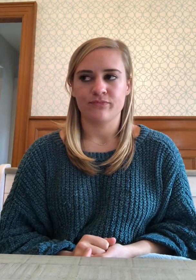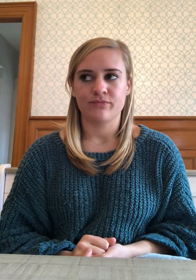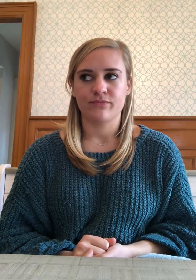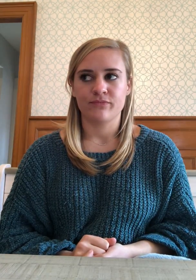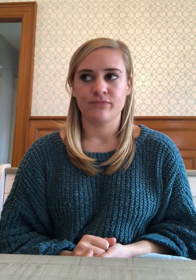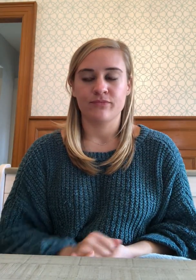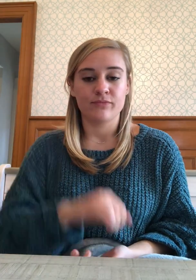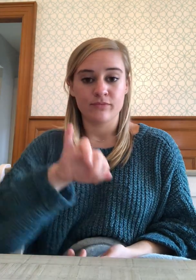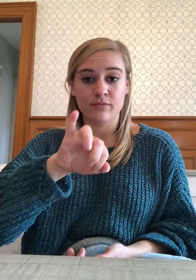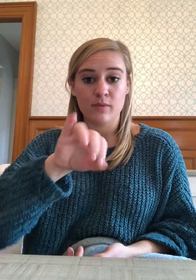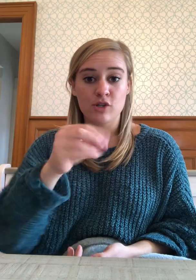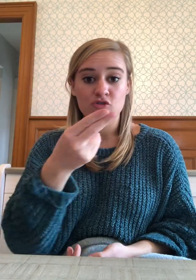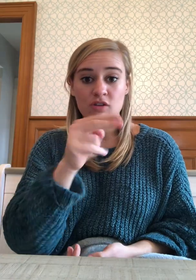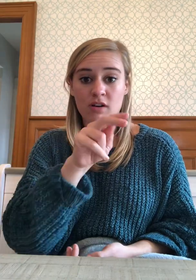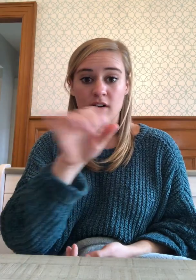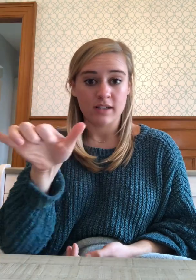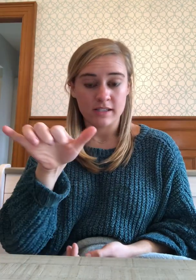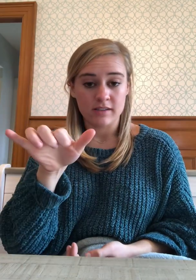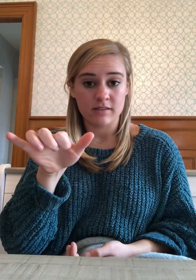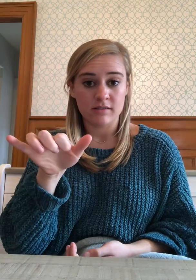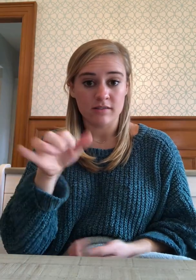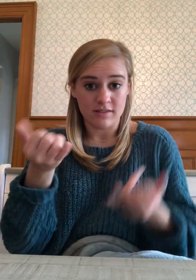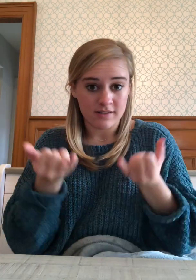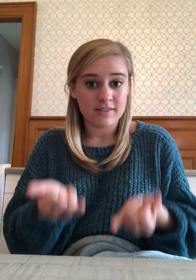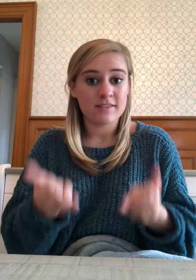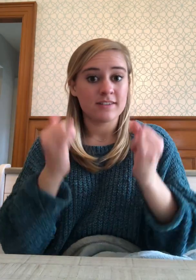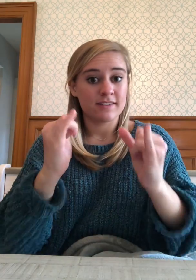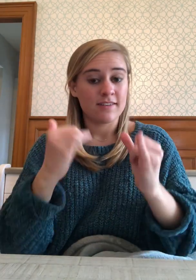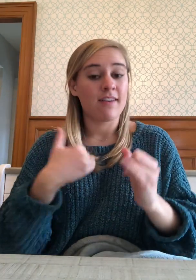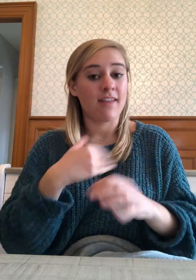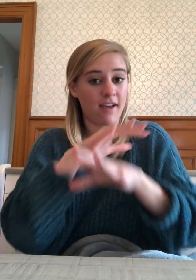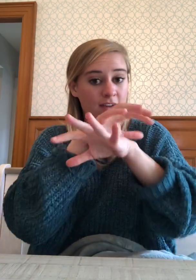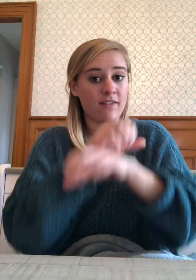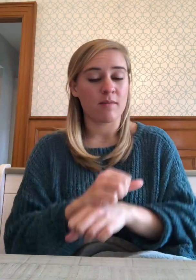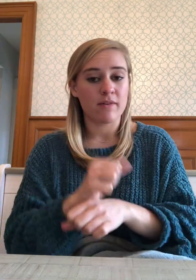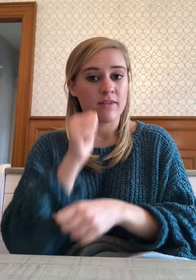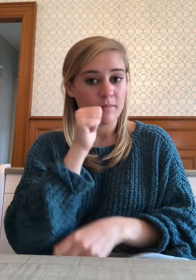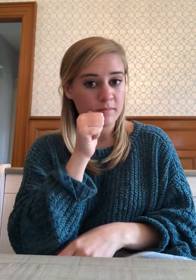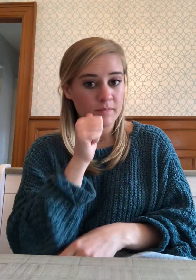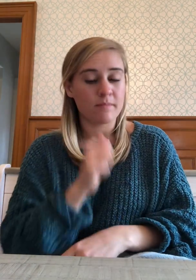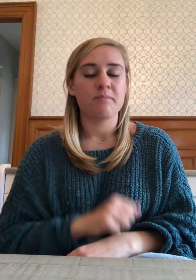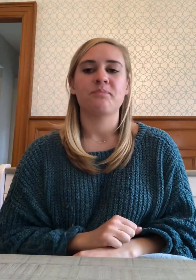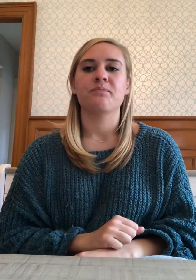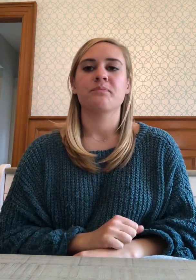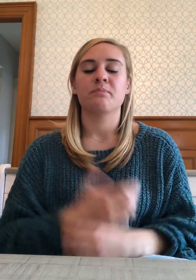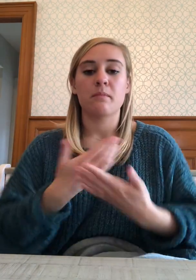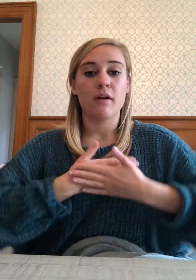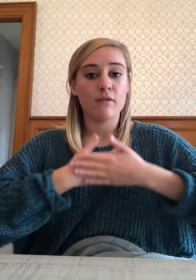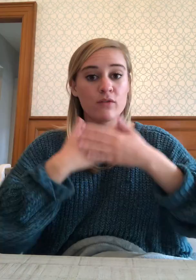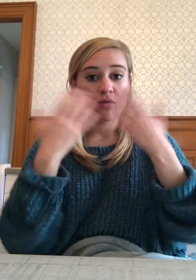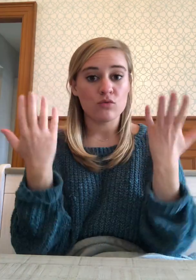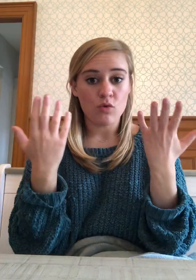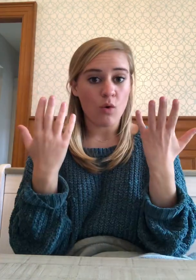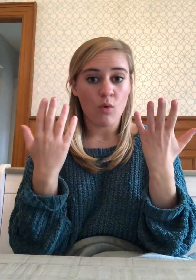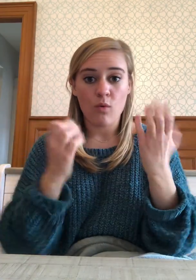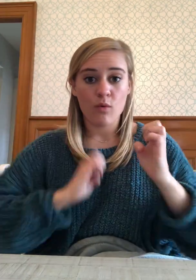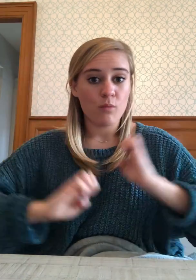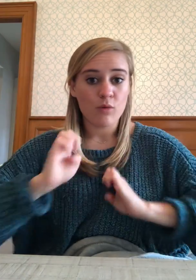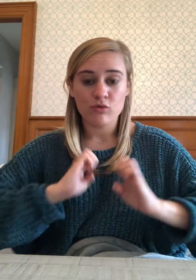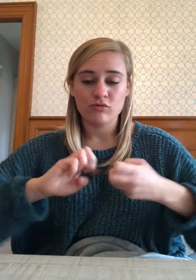Johnny, however, still has a thumb-sucking habit. He doesn't have any emotional problems, but the habit